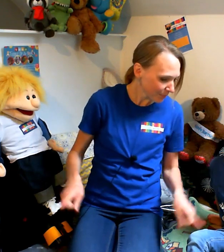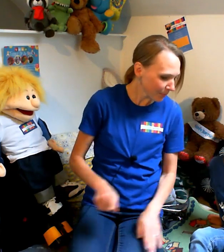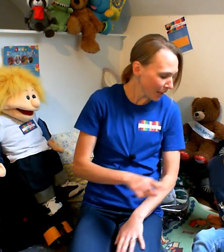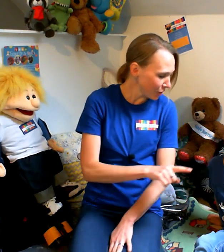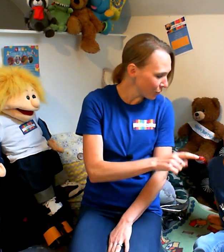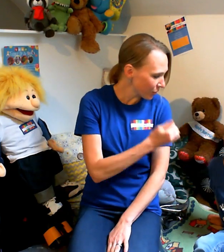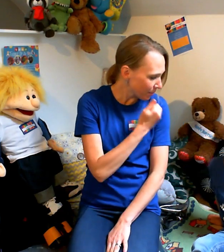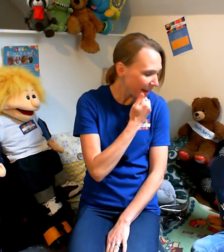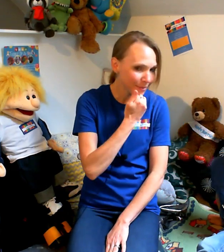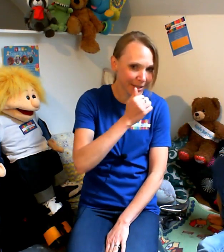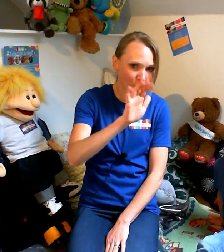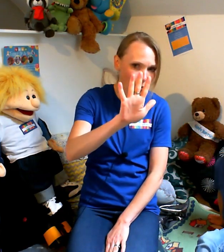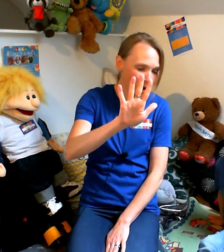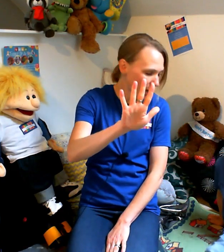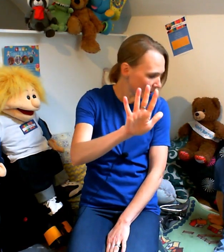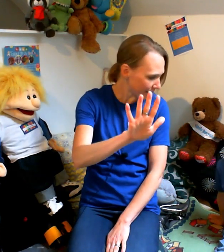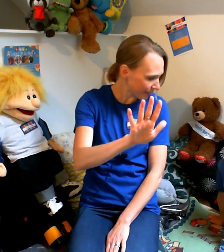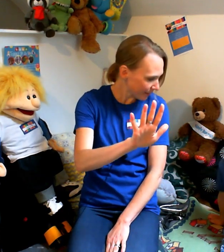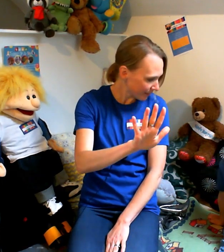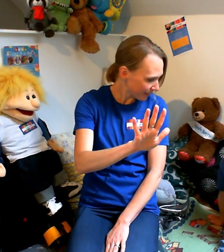Can you do some counting on one hand?